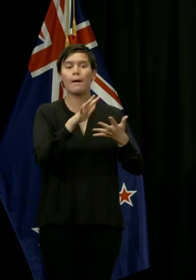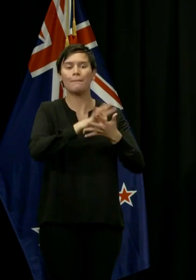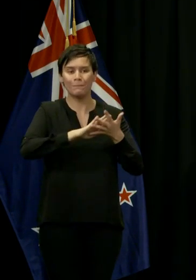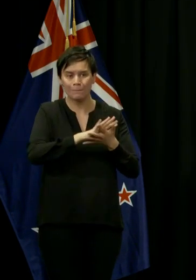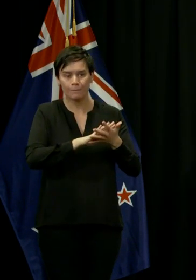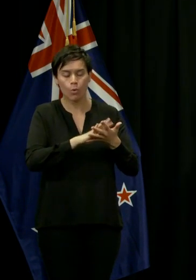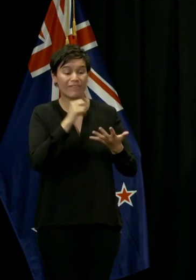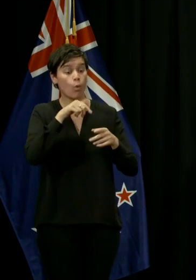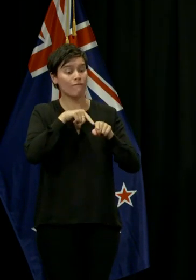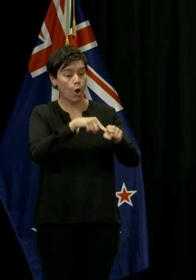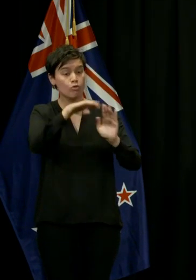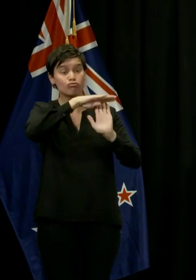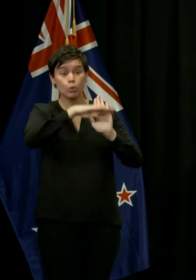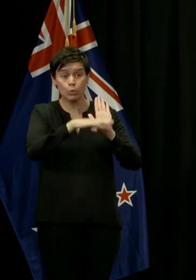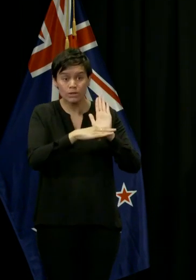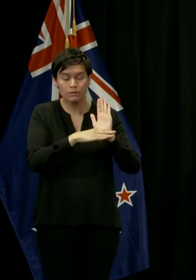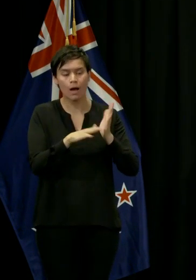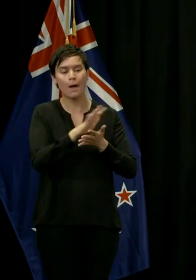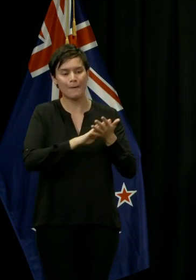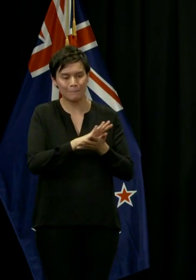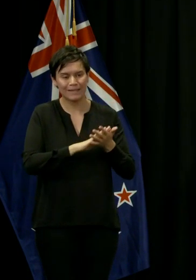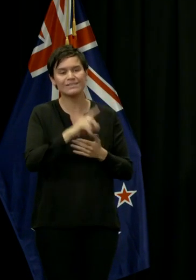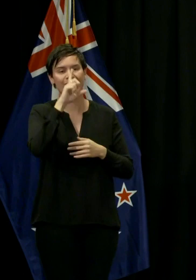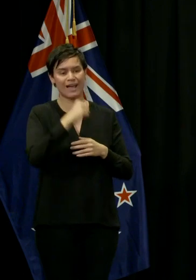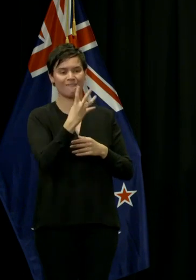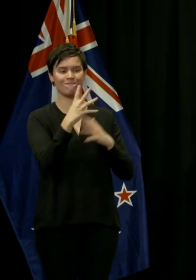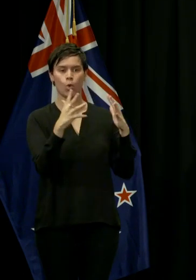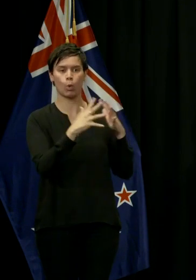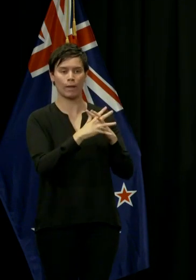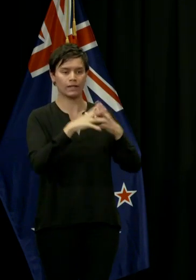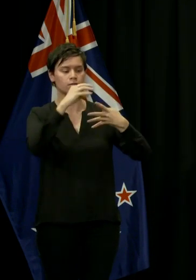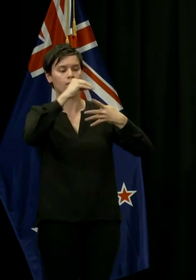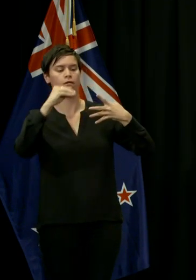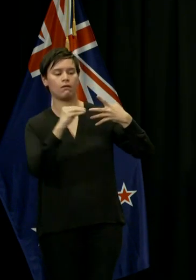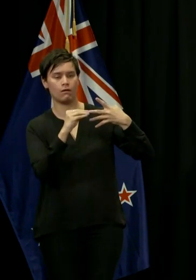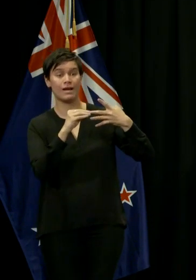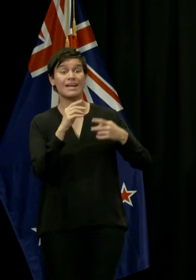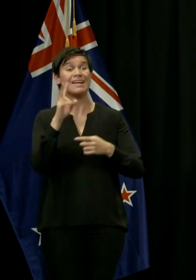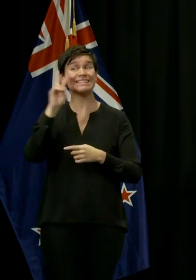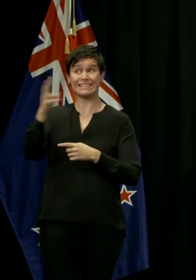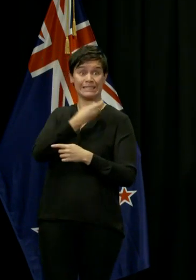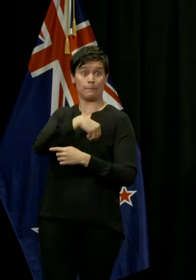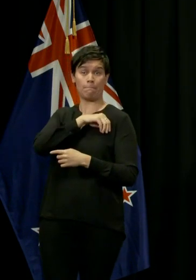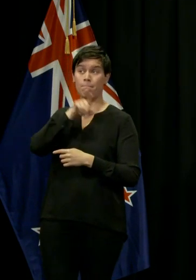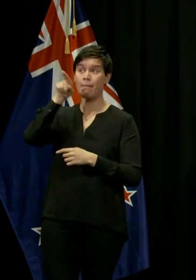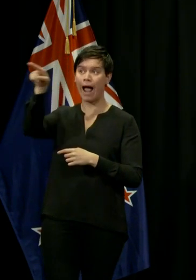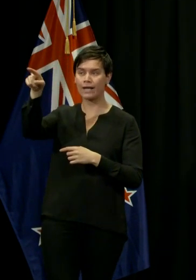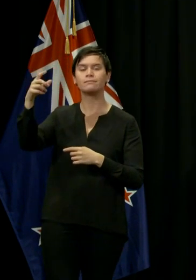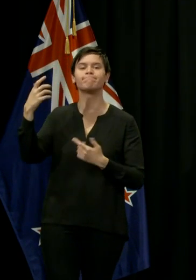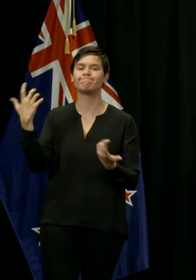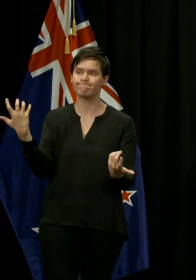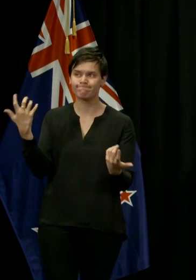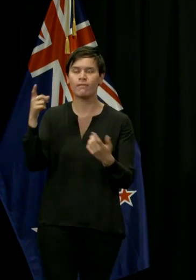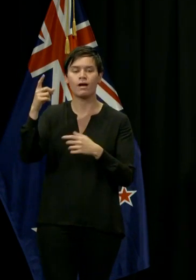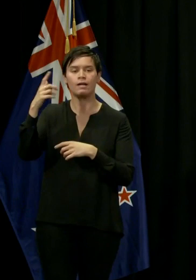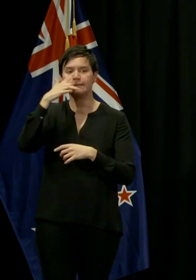you will have seen Spain has already had to extend their period, and so by moving early, we are in a